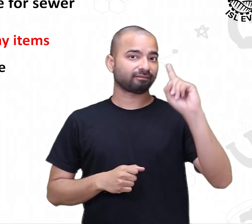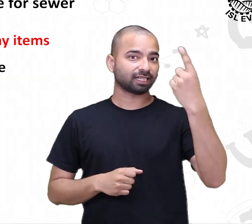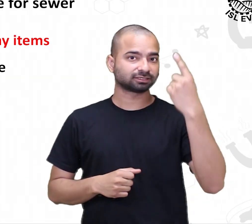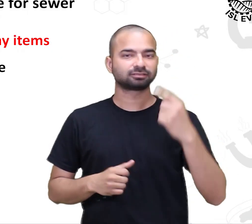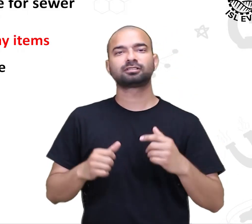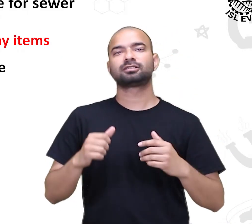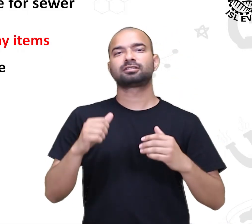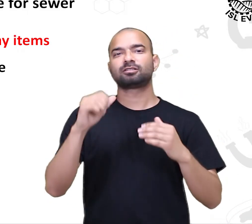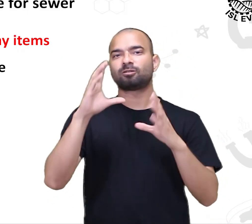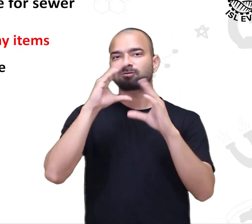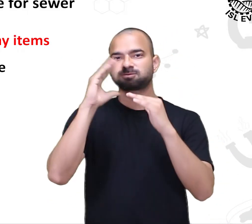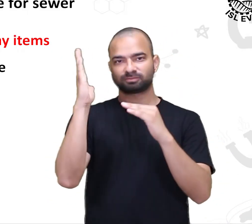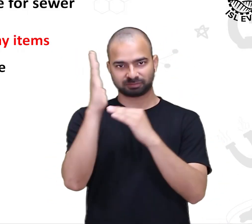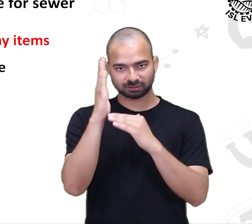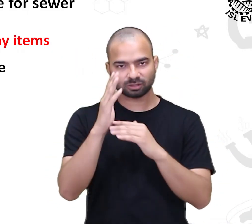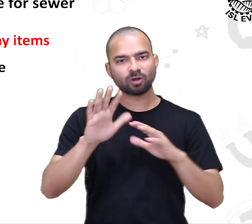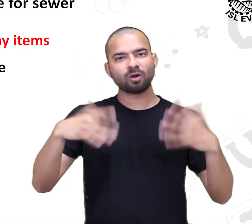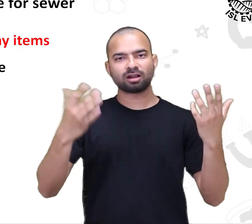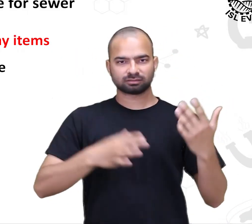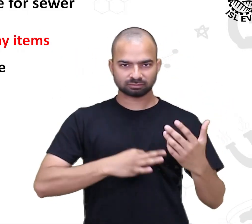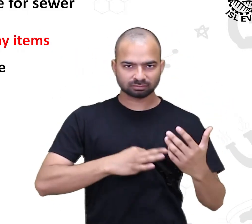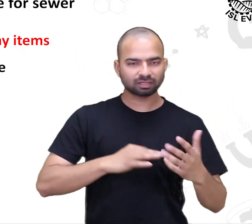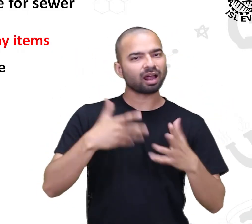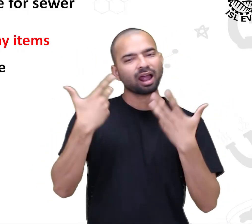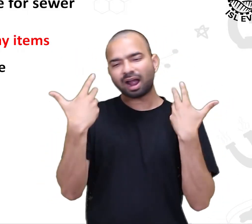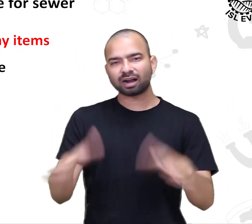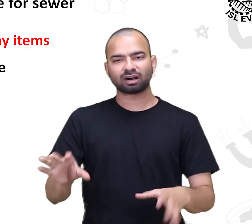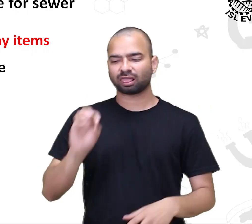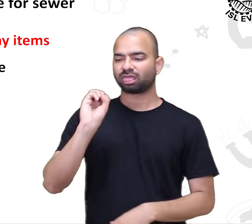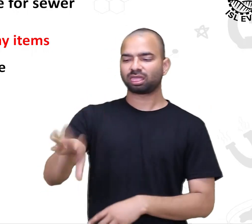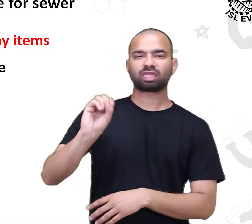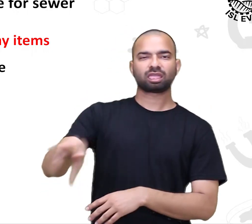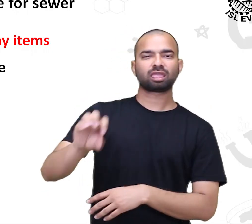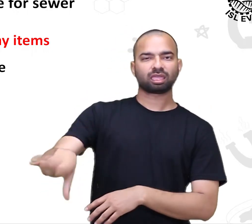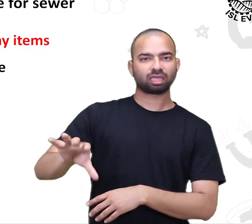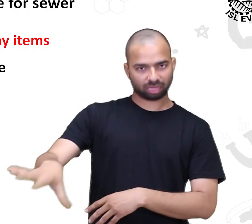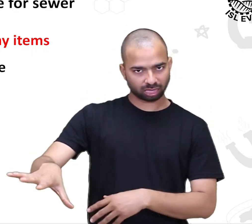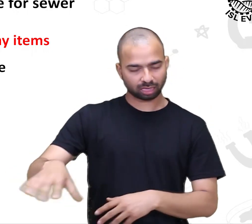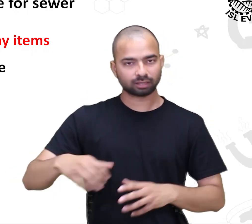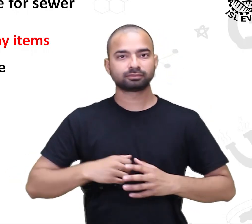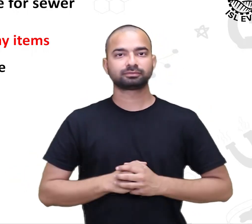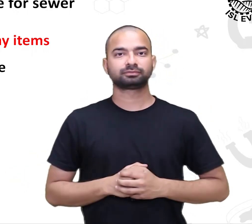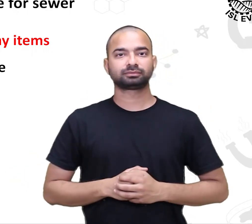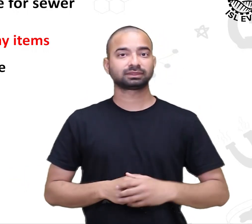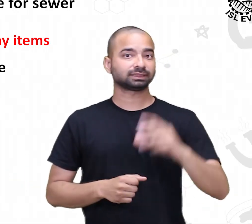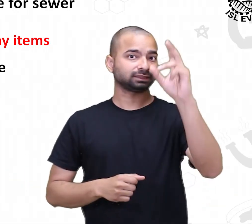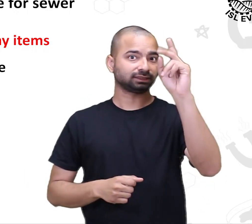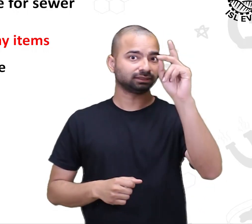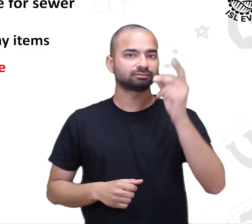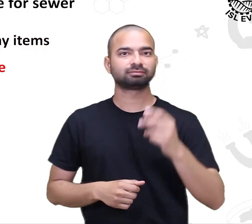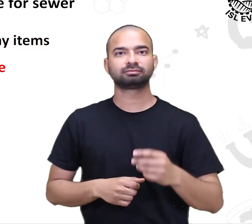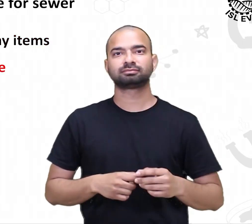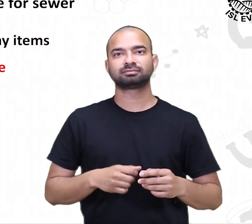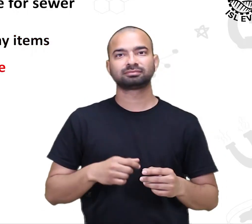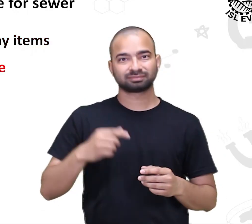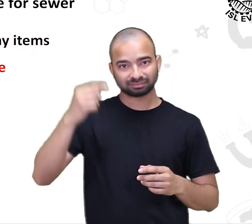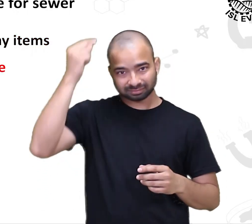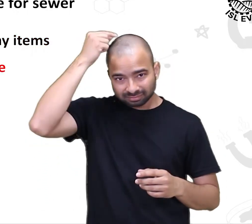Option number 1. Plastic and throw-away items. 2. Lack of